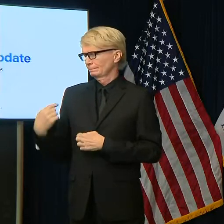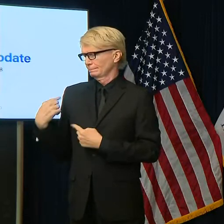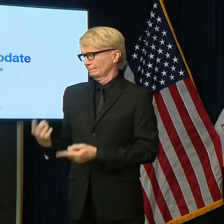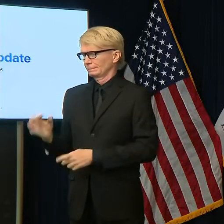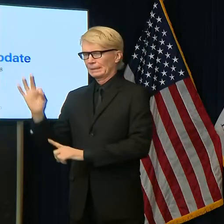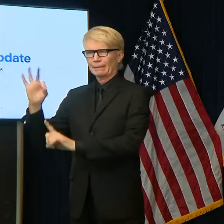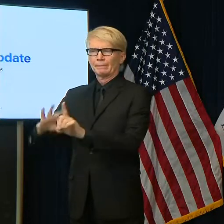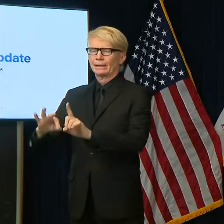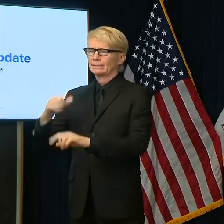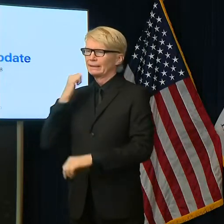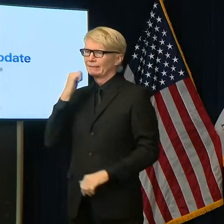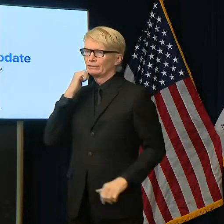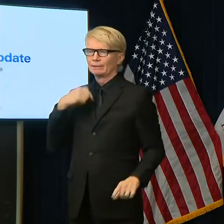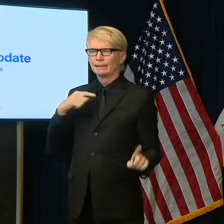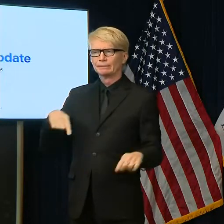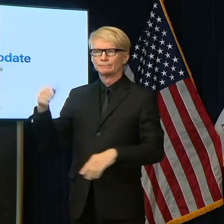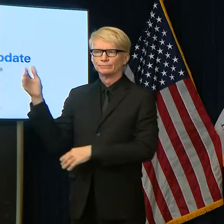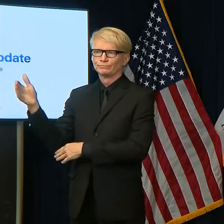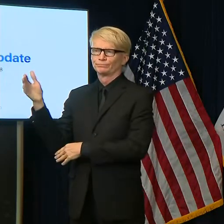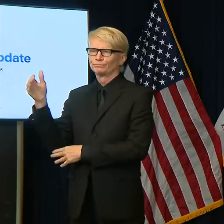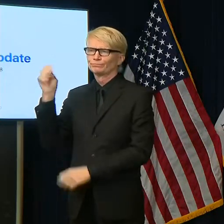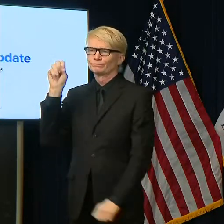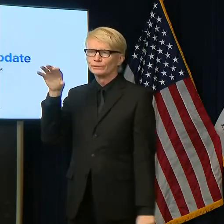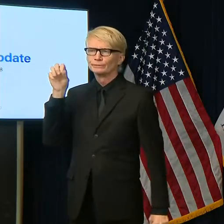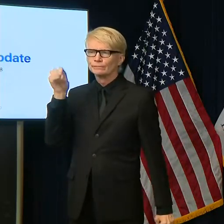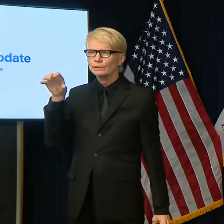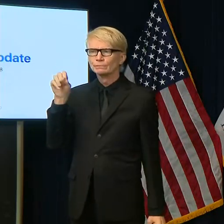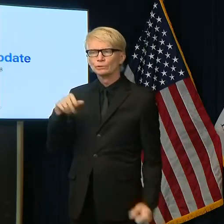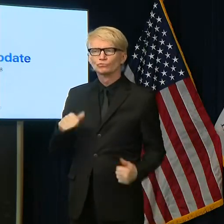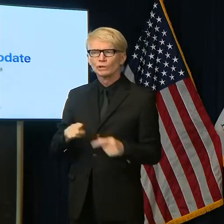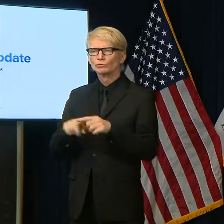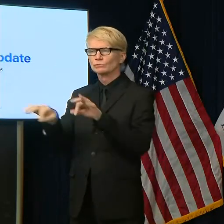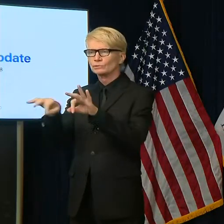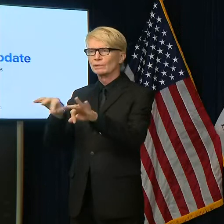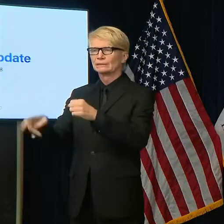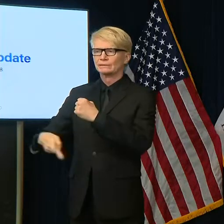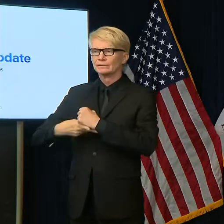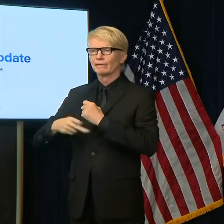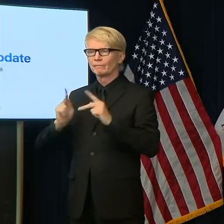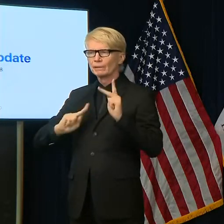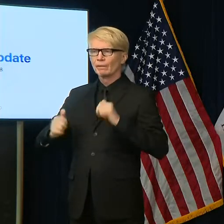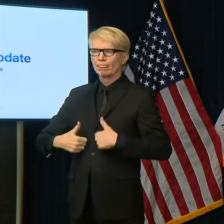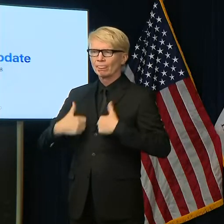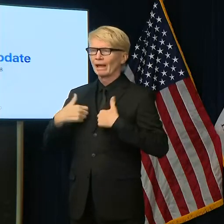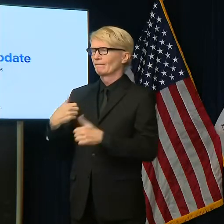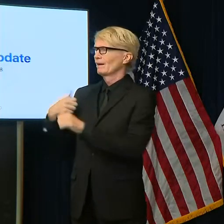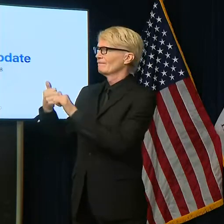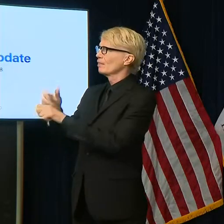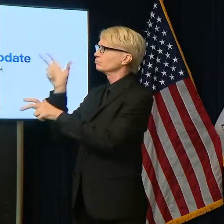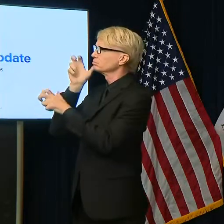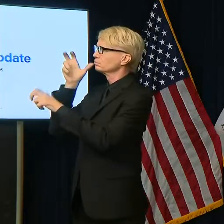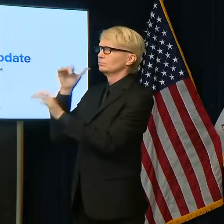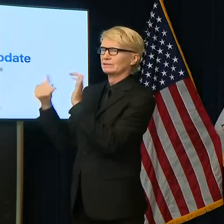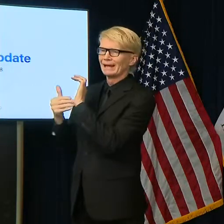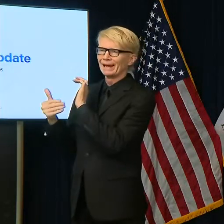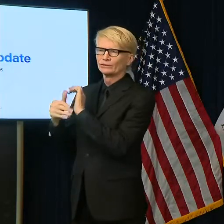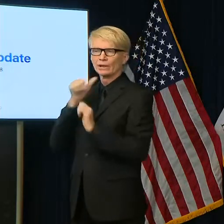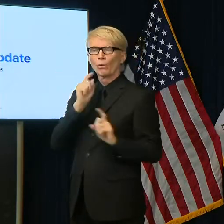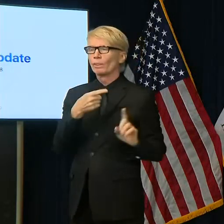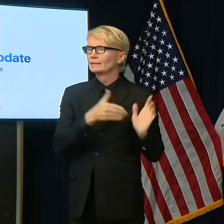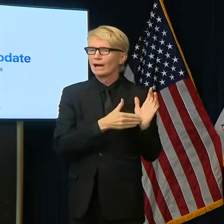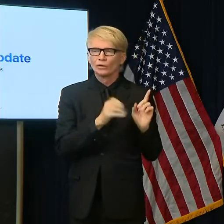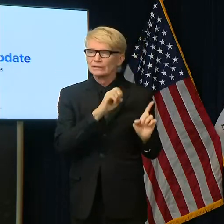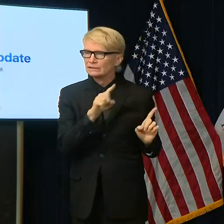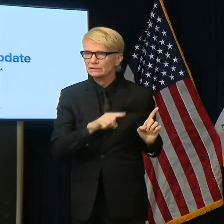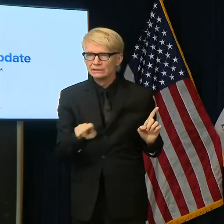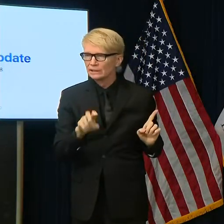tried every single day to do whatever I could to save people's lives, and I followed the doctor's recommendations, not just Dr. Ezike's, the